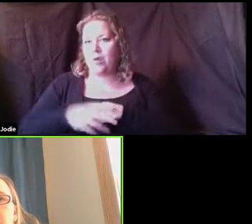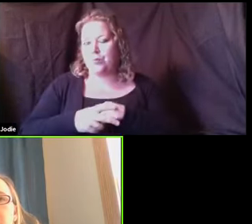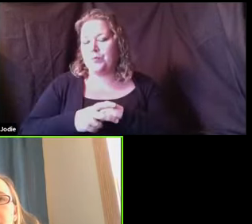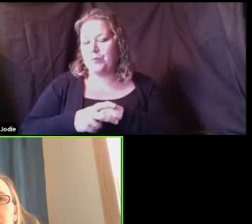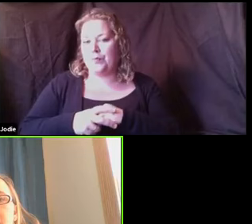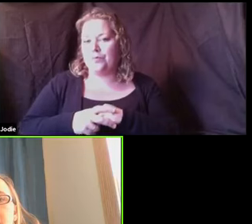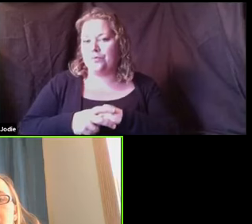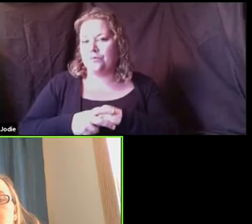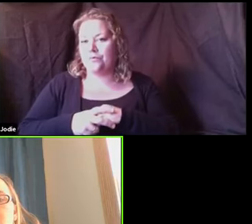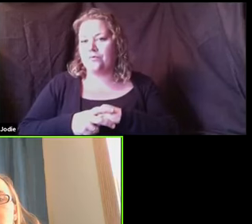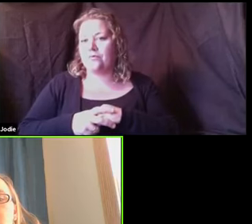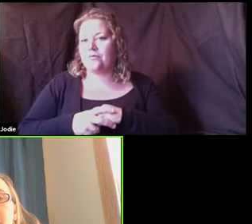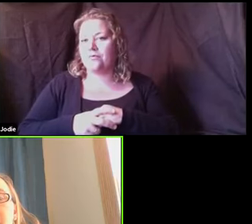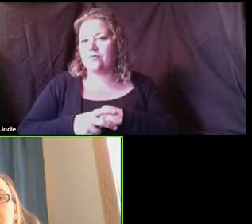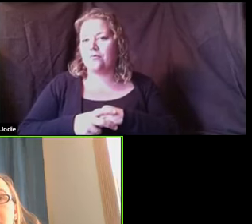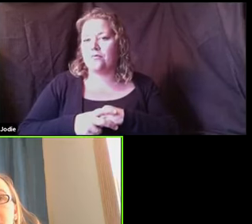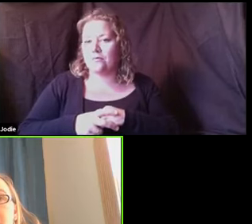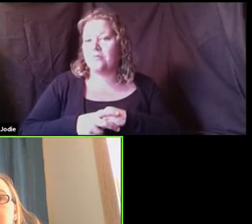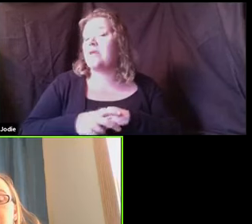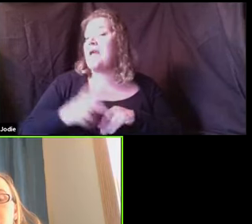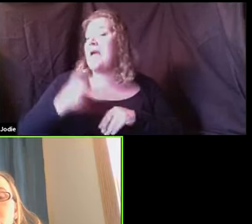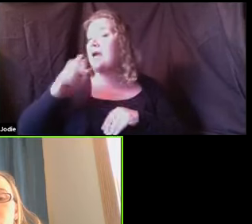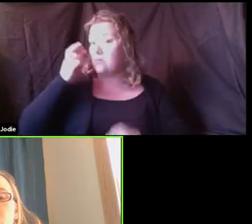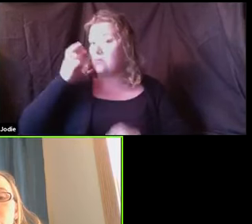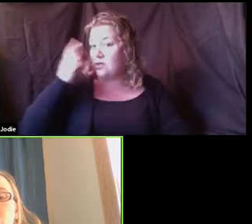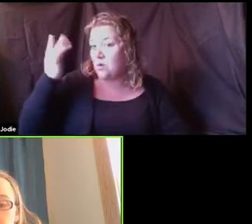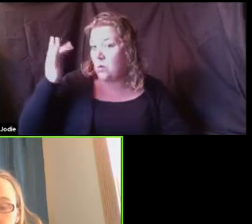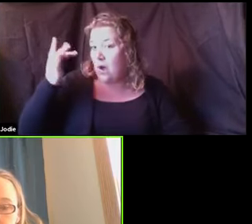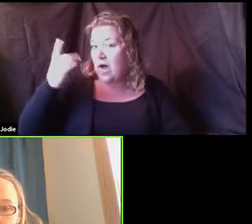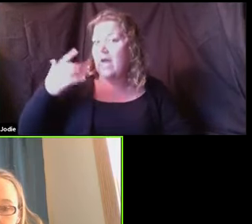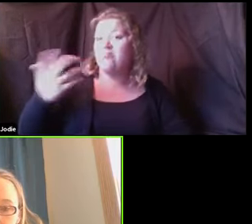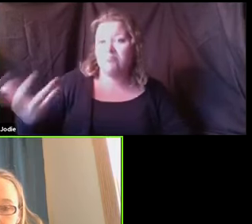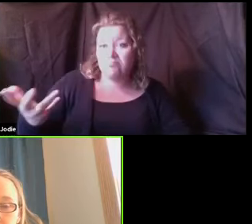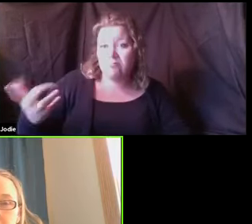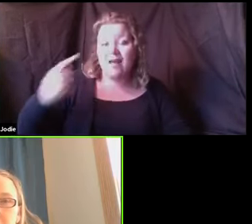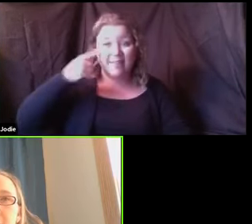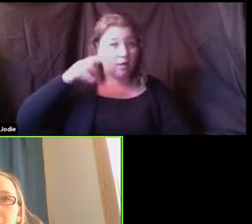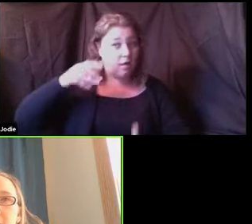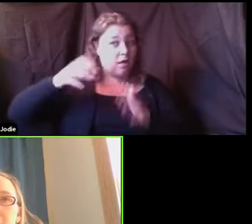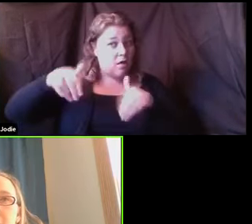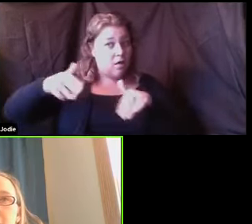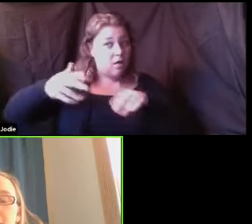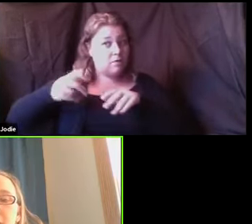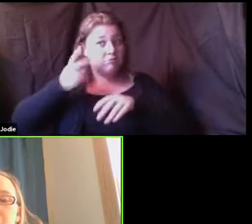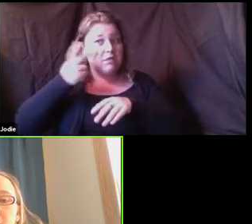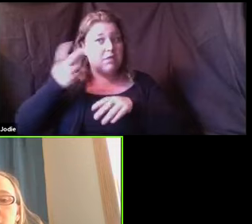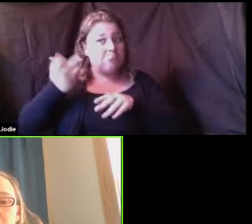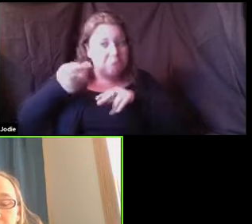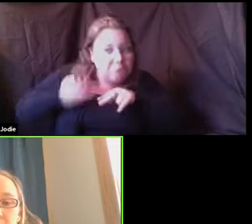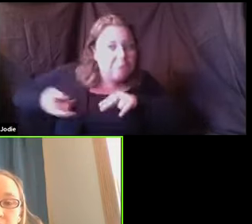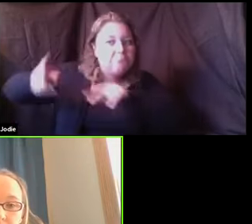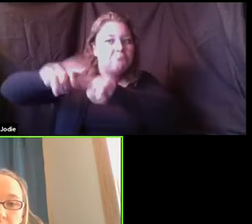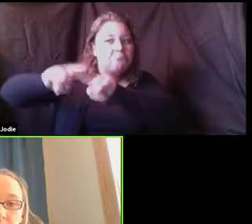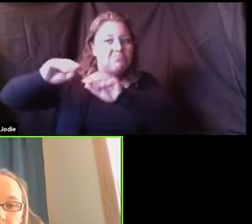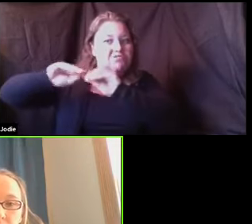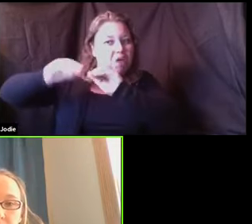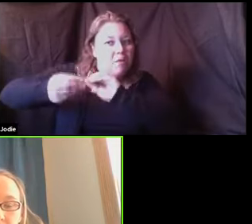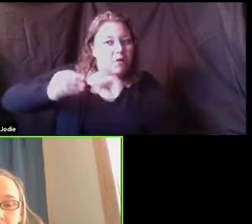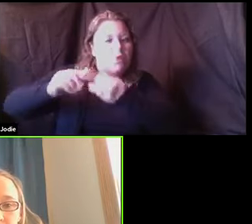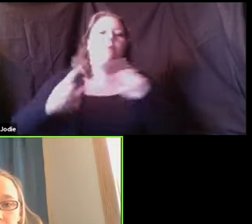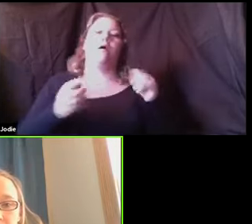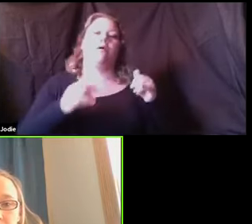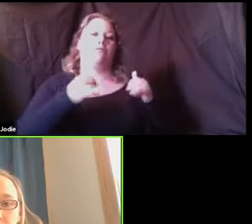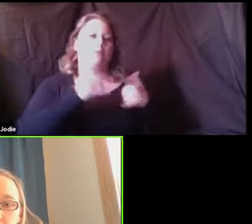that's partially because even though we haven't seen a huge jump in cases, the state of Wisconsin